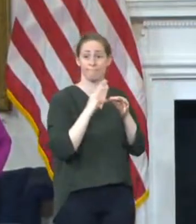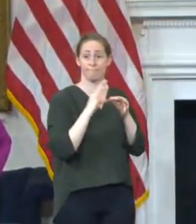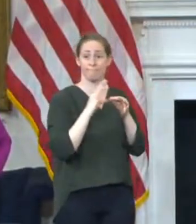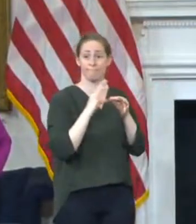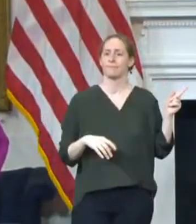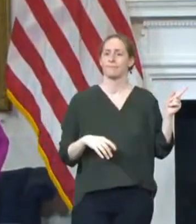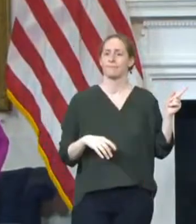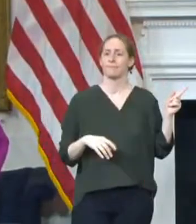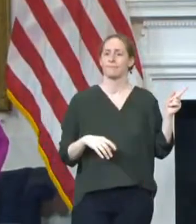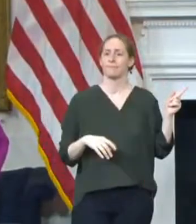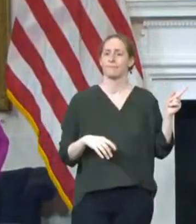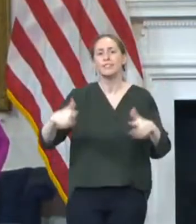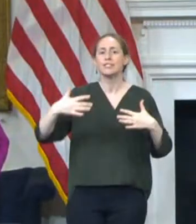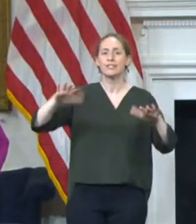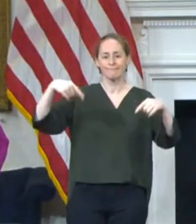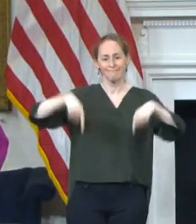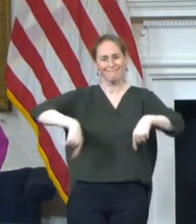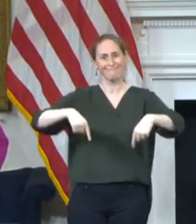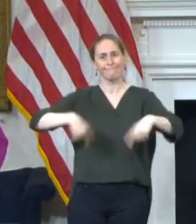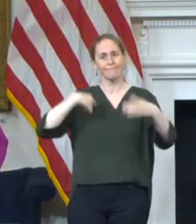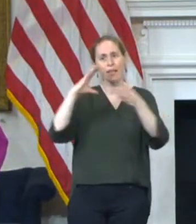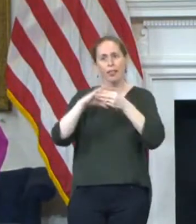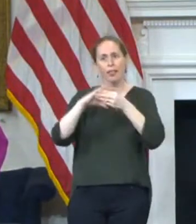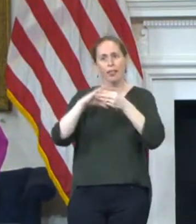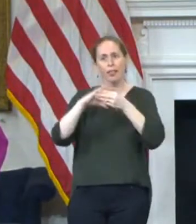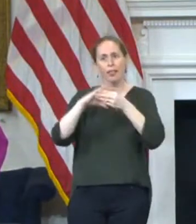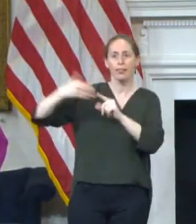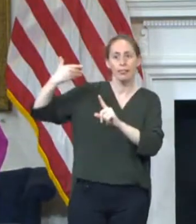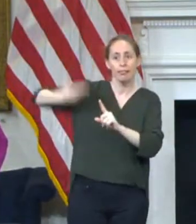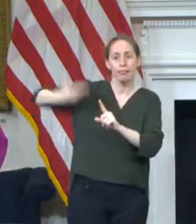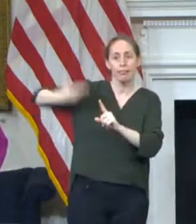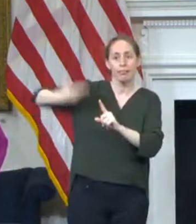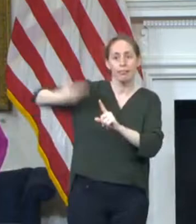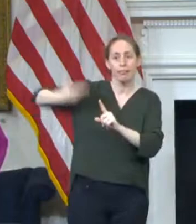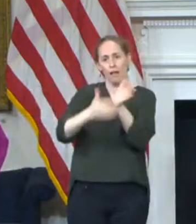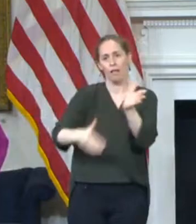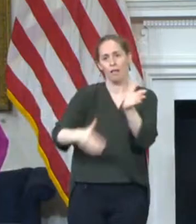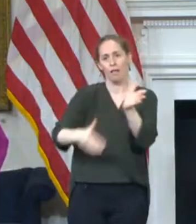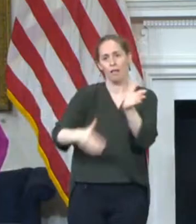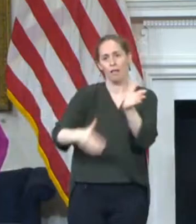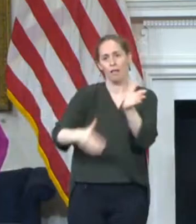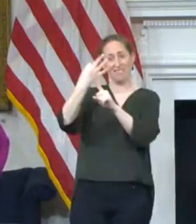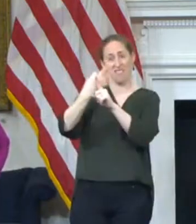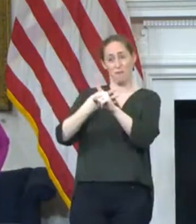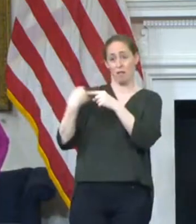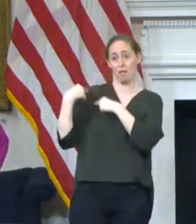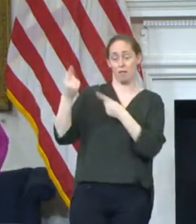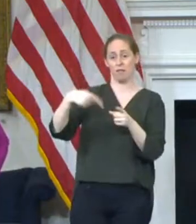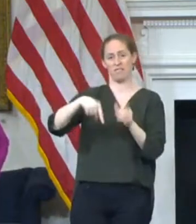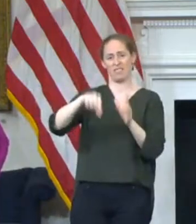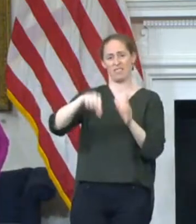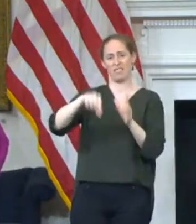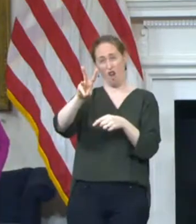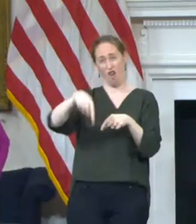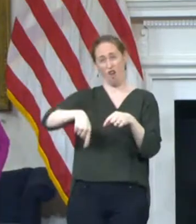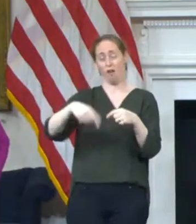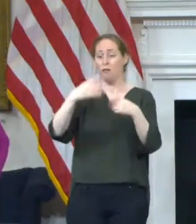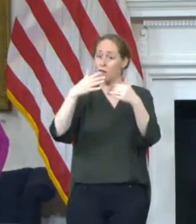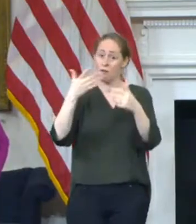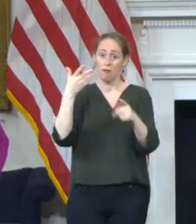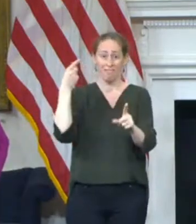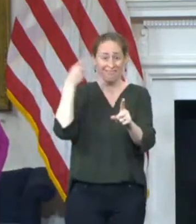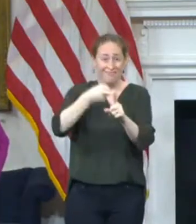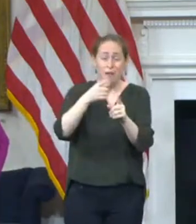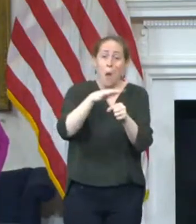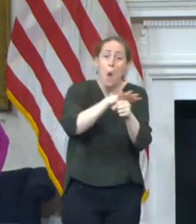60 press conferences over the past 6 or 9 months or so, the state law provides for us to make